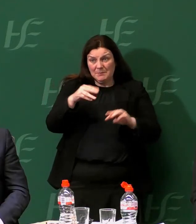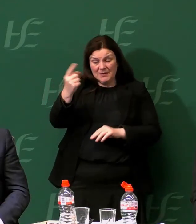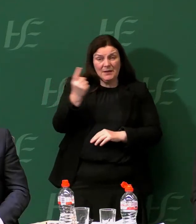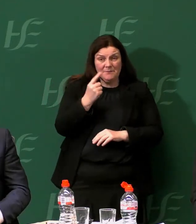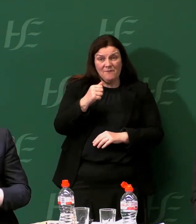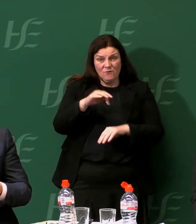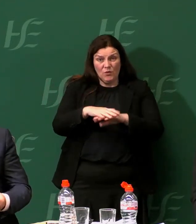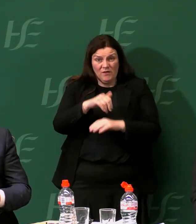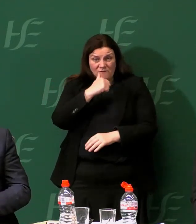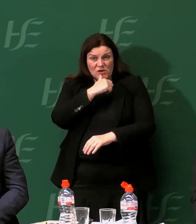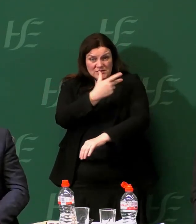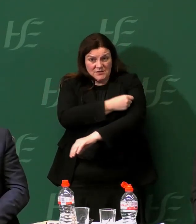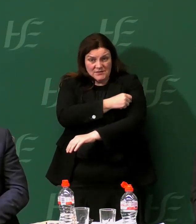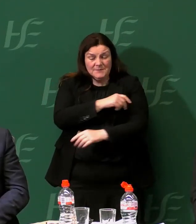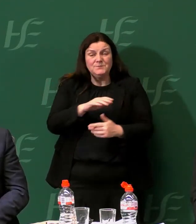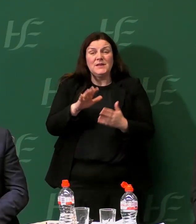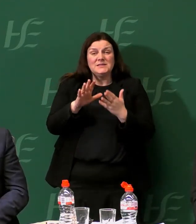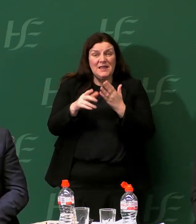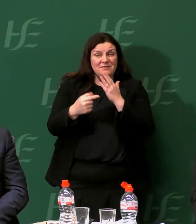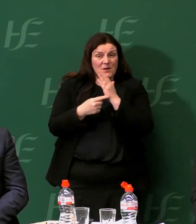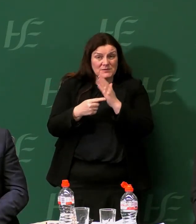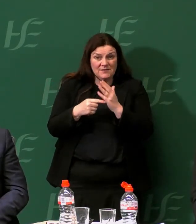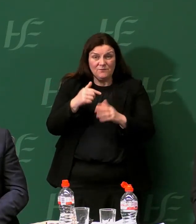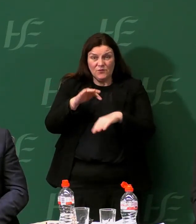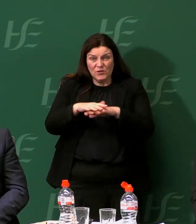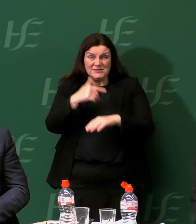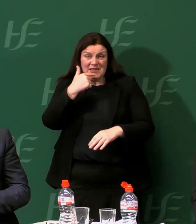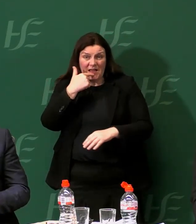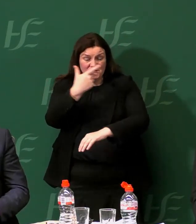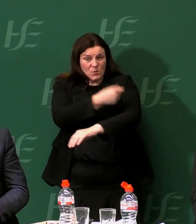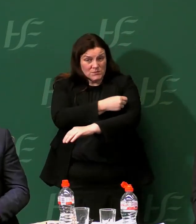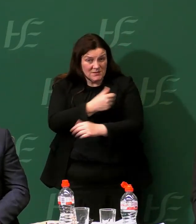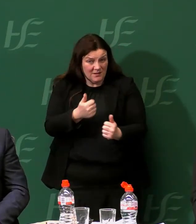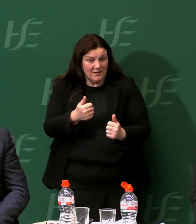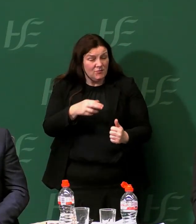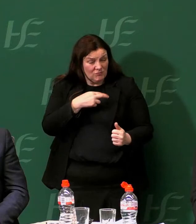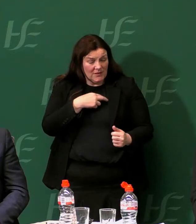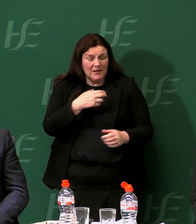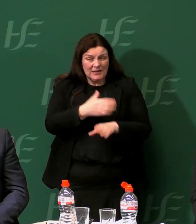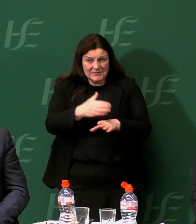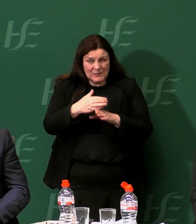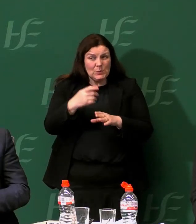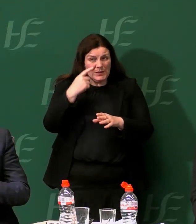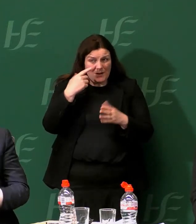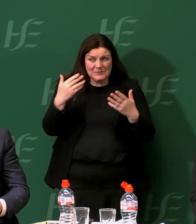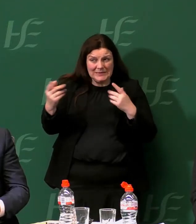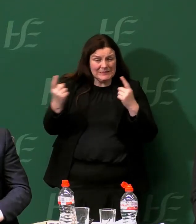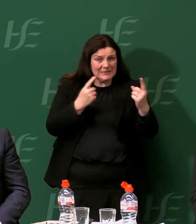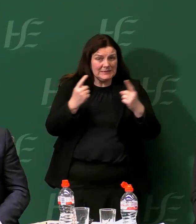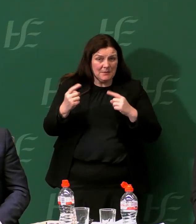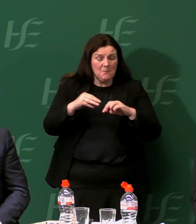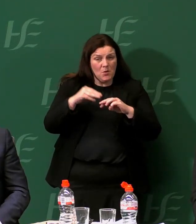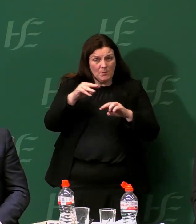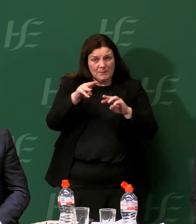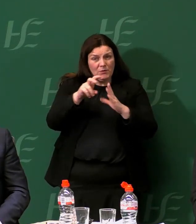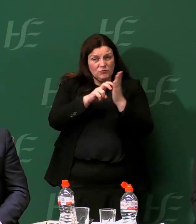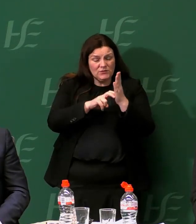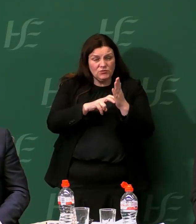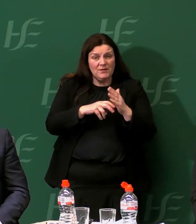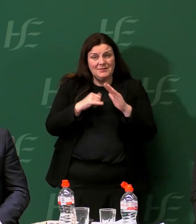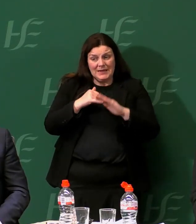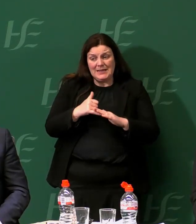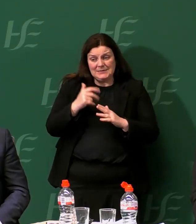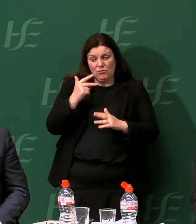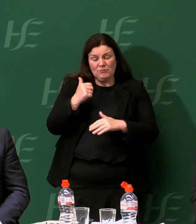for their dose 1s, 10,000 people came forward for their dose 2s. So we're continuously seeing people coming through and registering over the last 3 days,